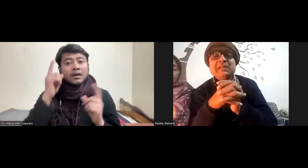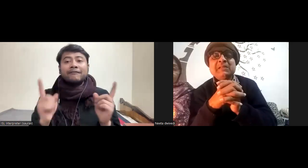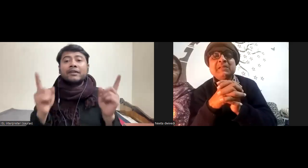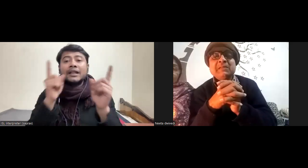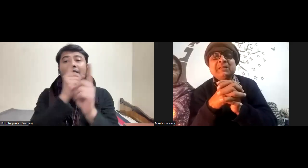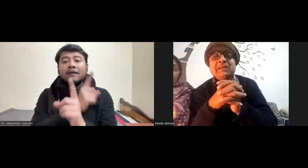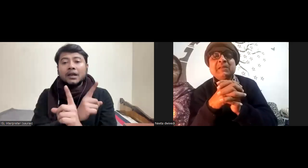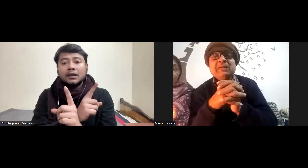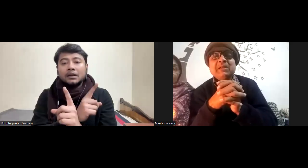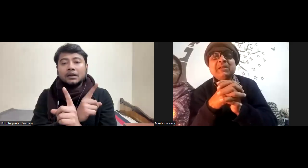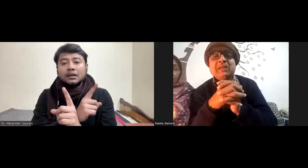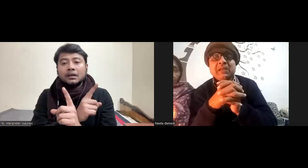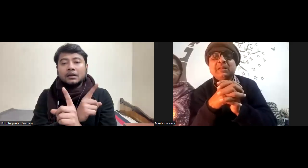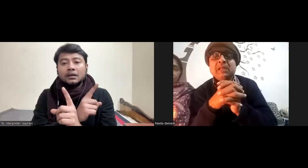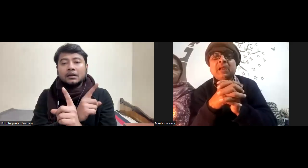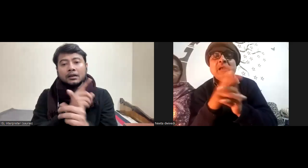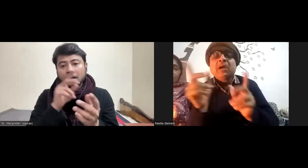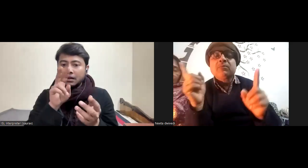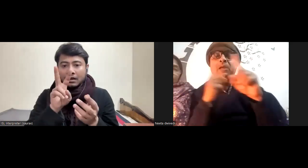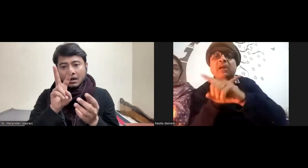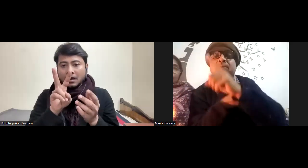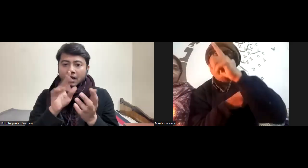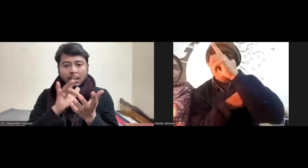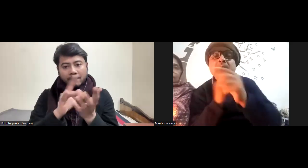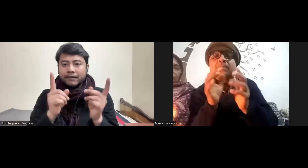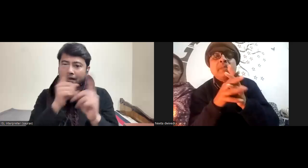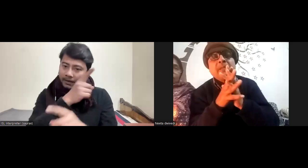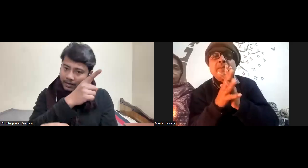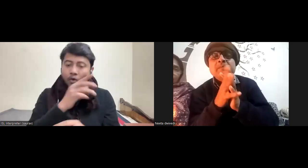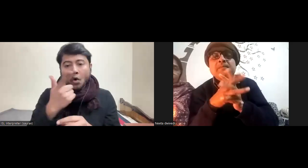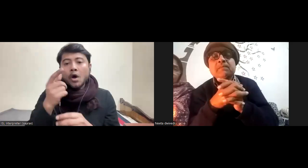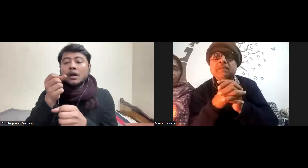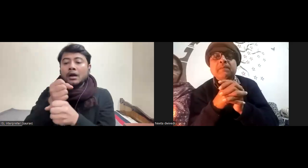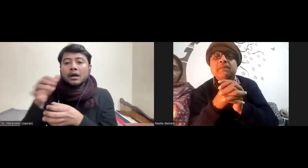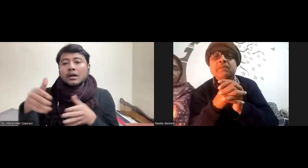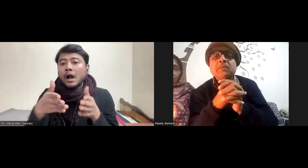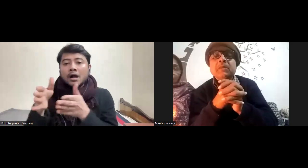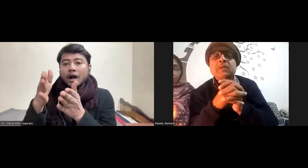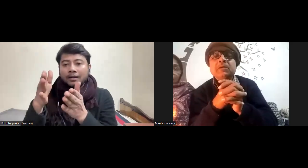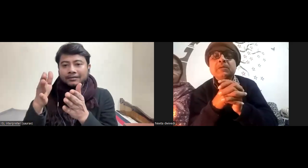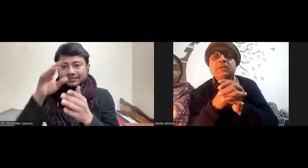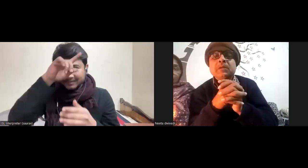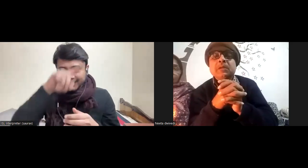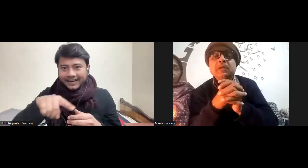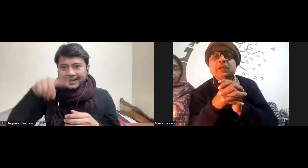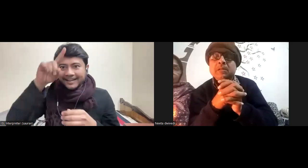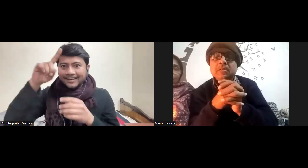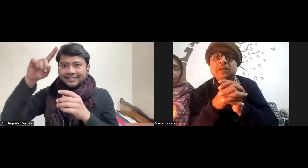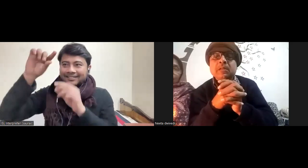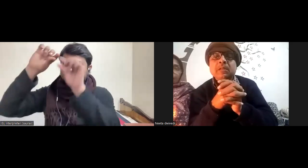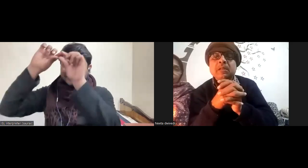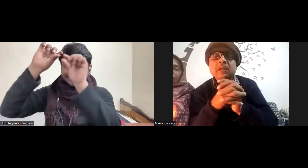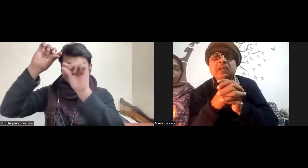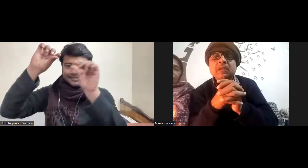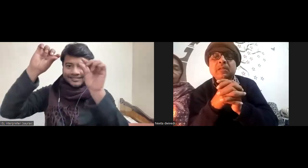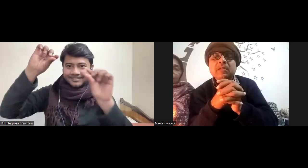you visit Ganga, anywhere in India, if you wear Ganga, uh, give your beads a dip in